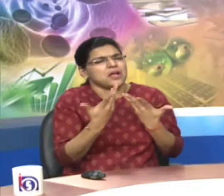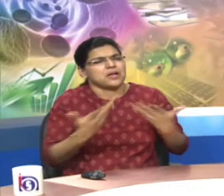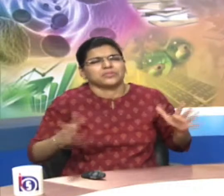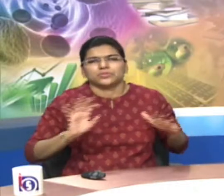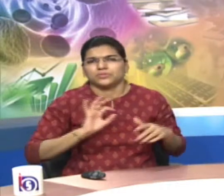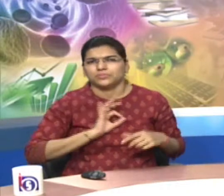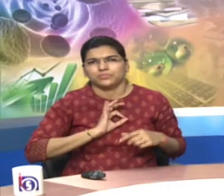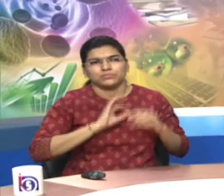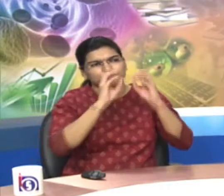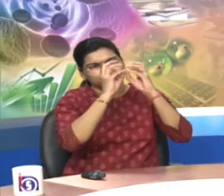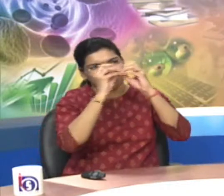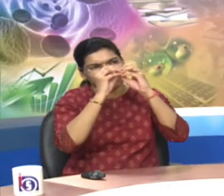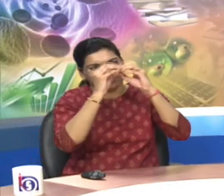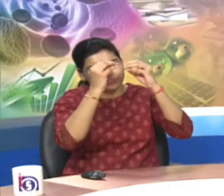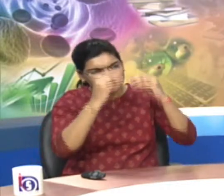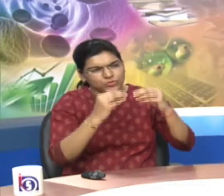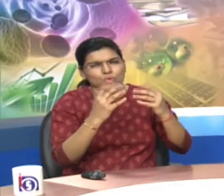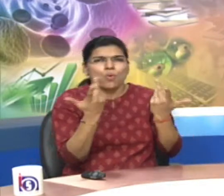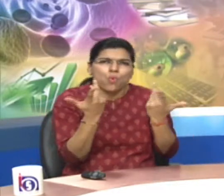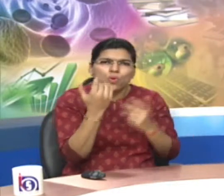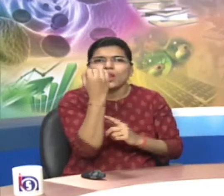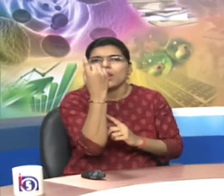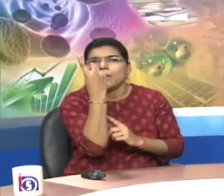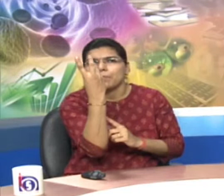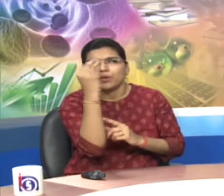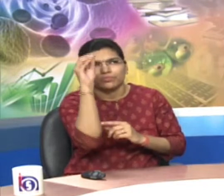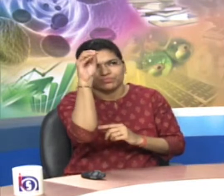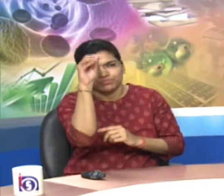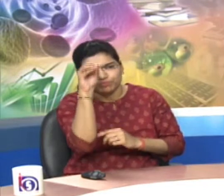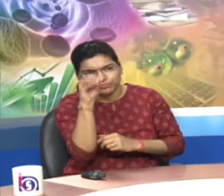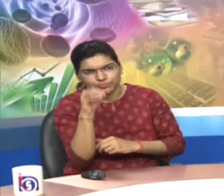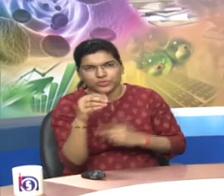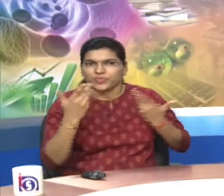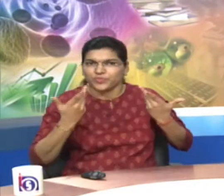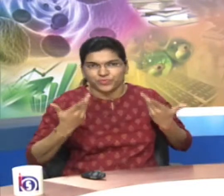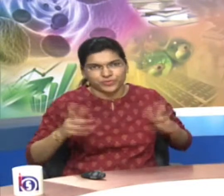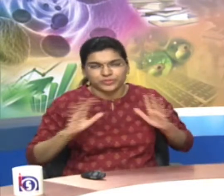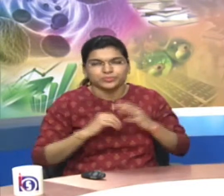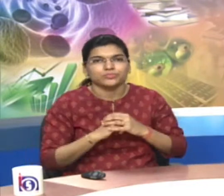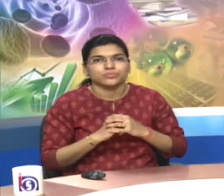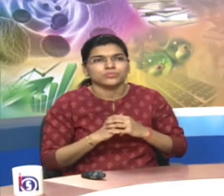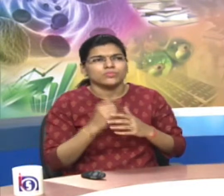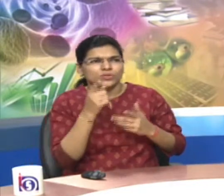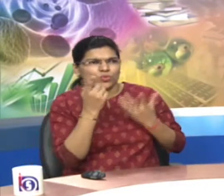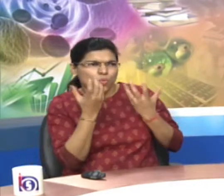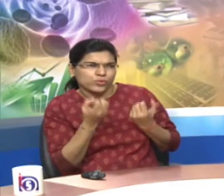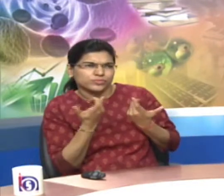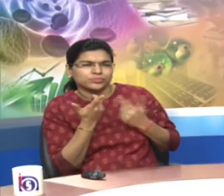have typed any text, whatever data you have, you can put numbers, and you have done